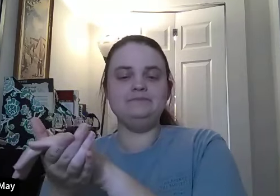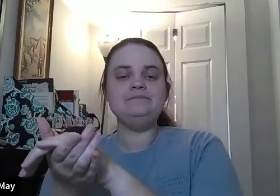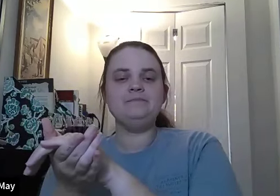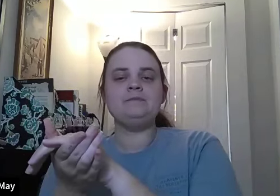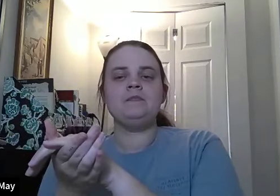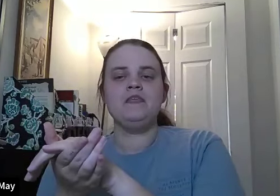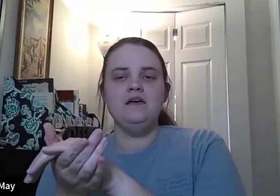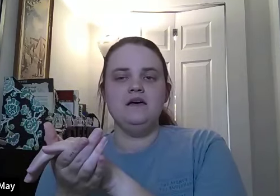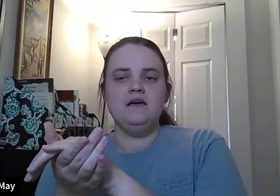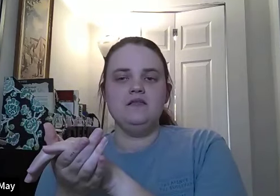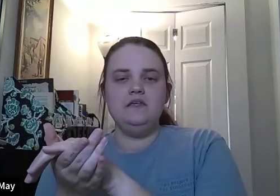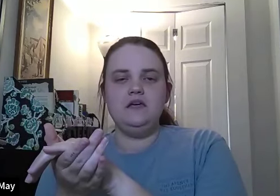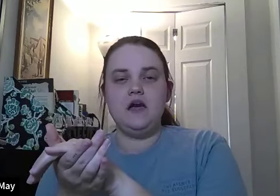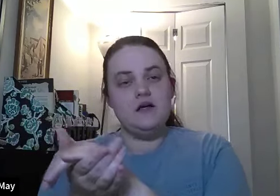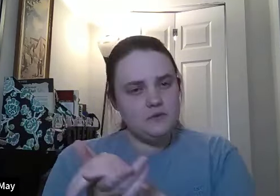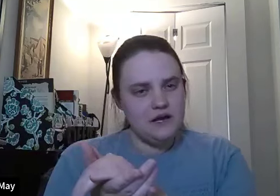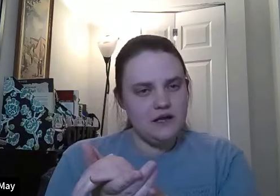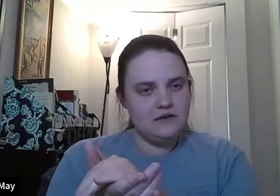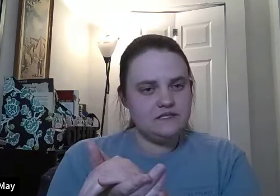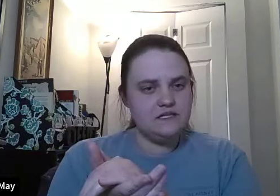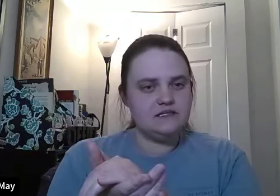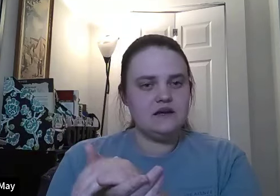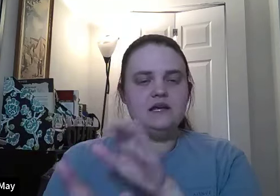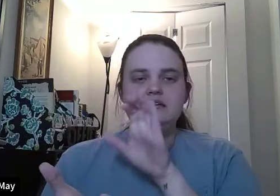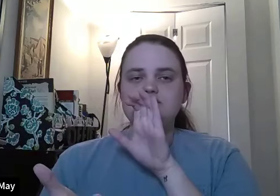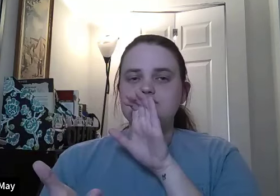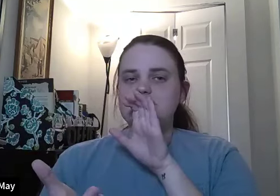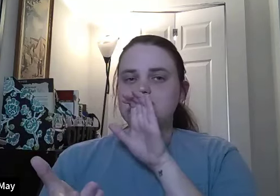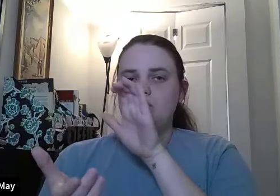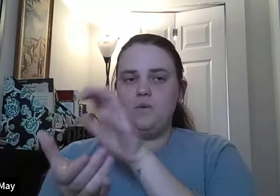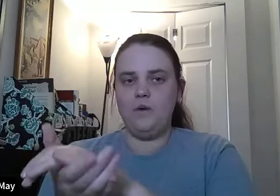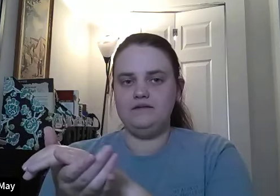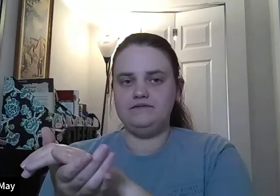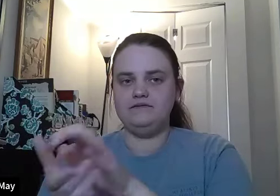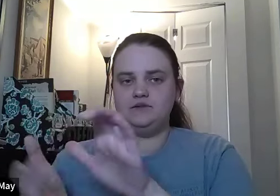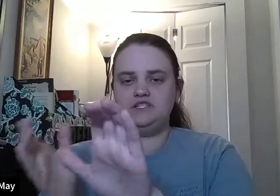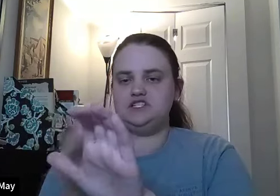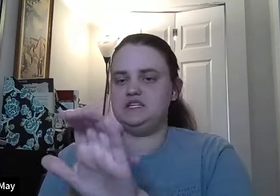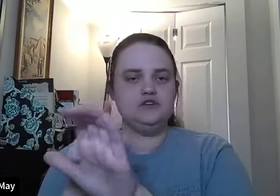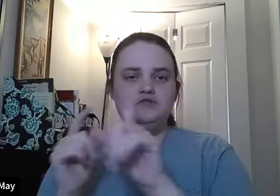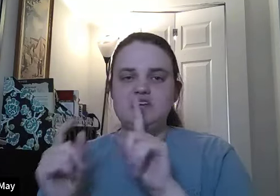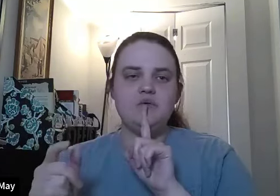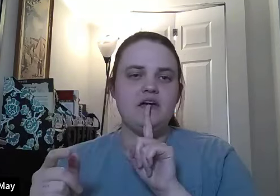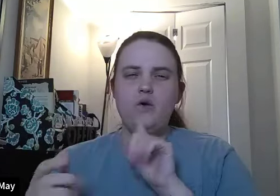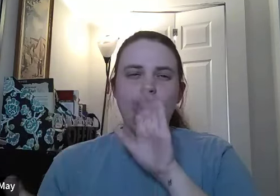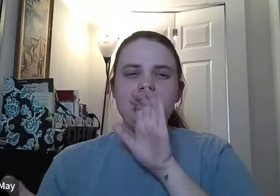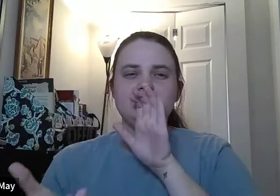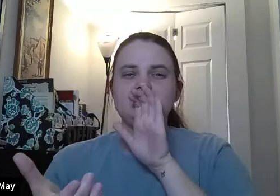husband. The other way of seeing it sign is you just do wife. So it's just, you take away that whole one, it's just the